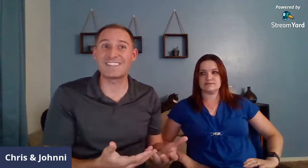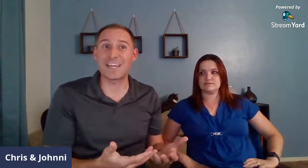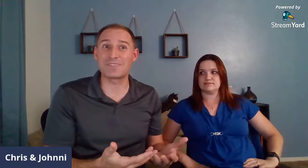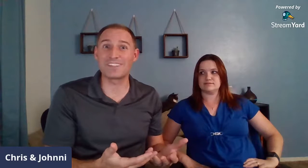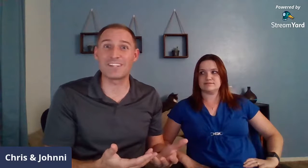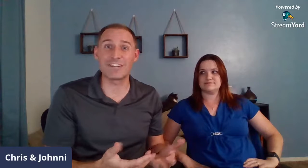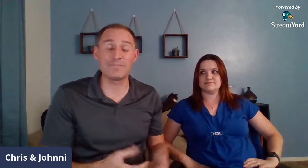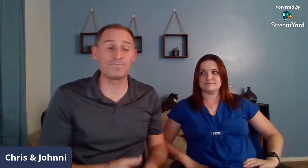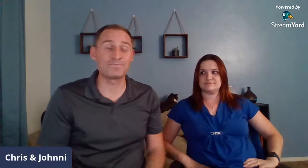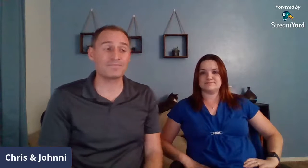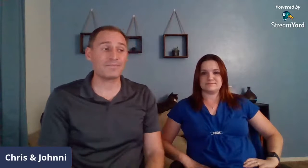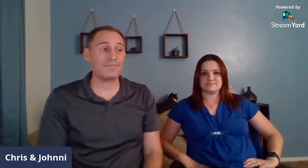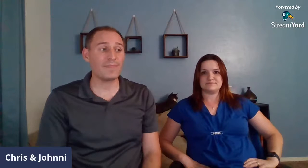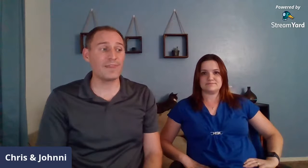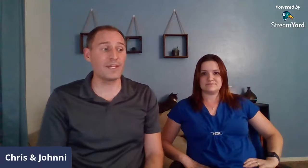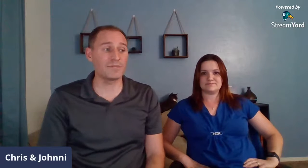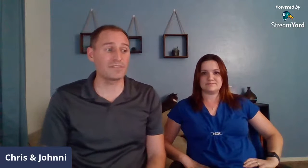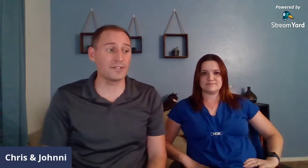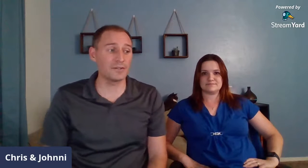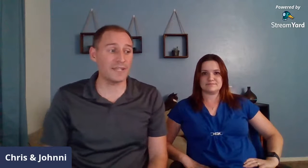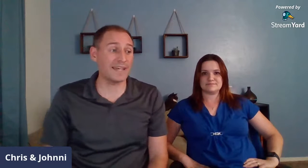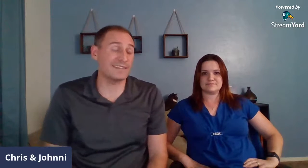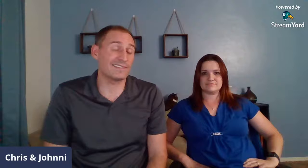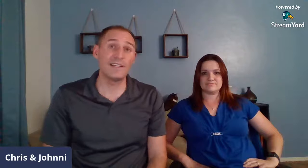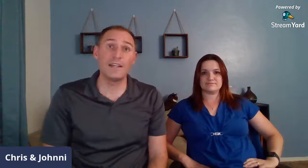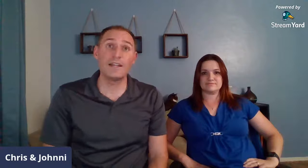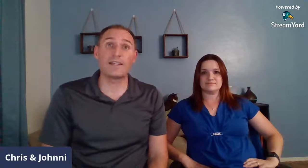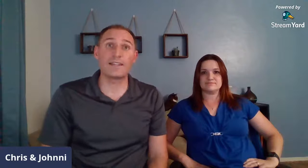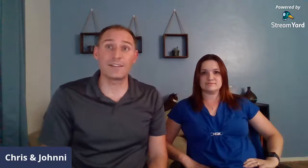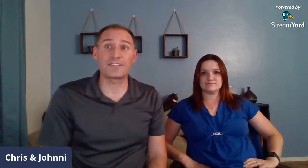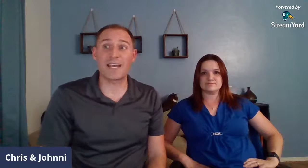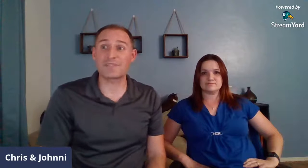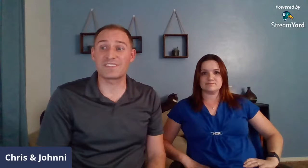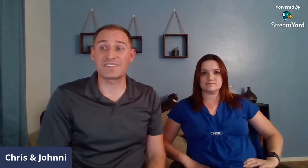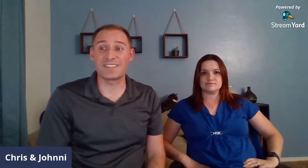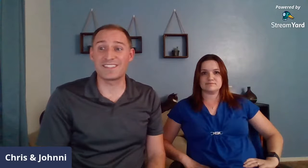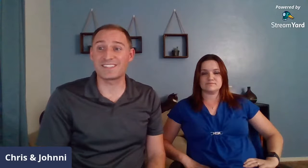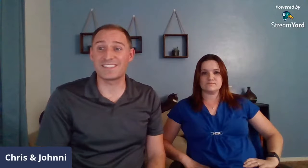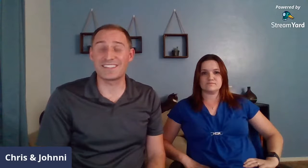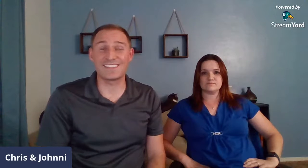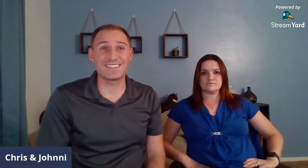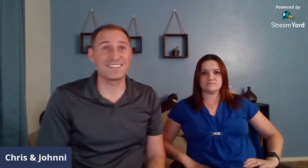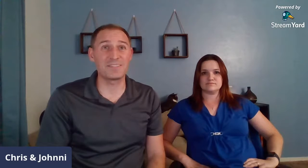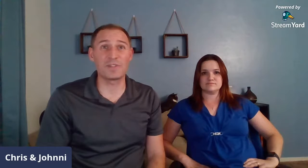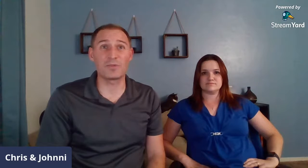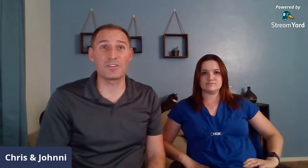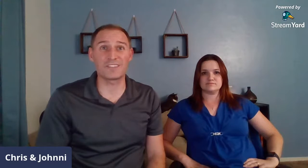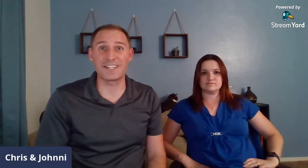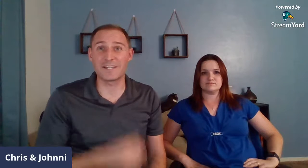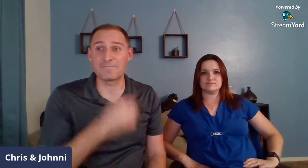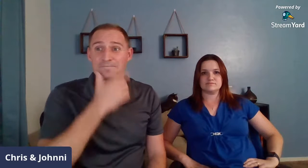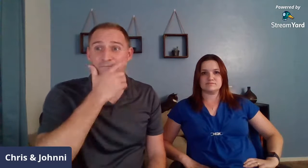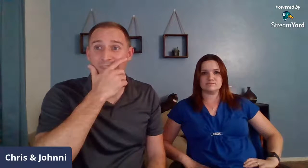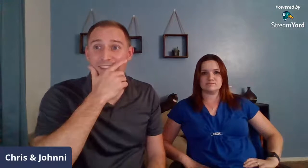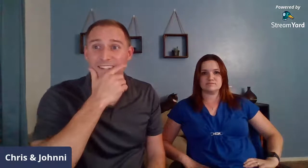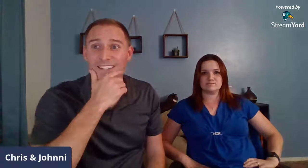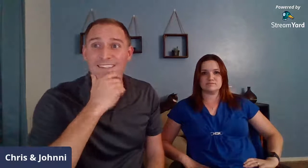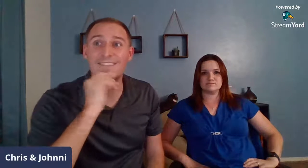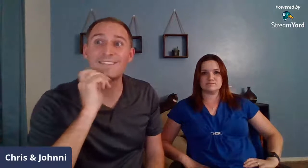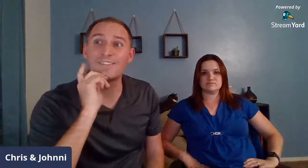types in there, right? So yeah, closed captions it's a big world, and don't